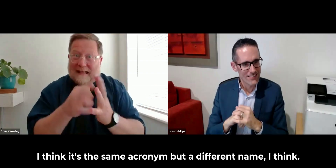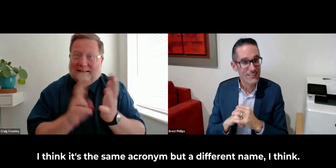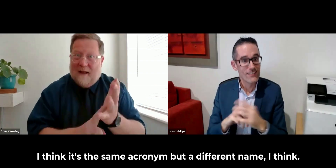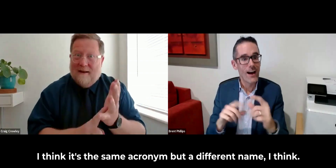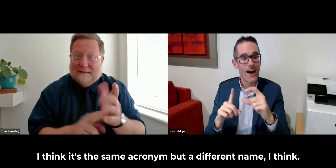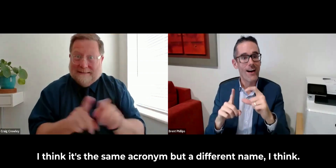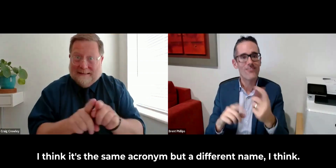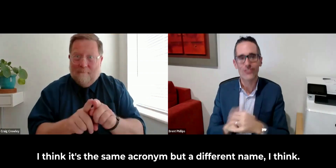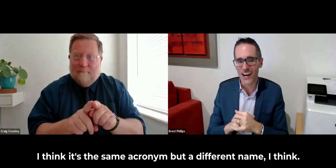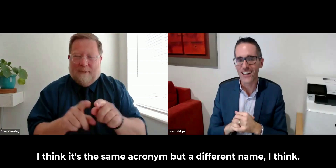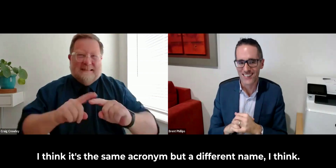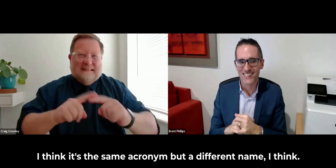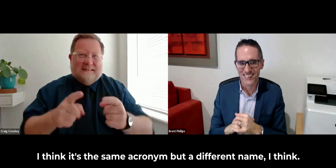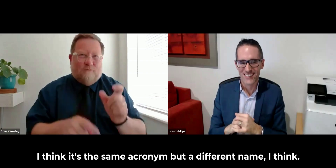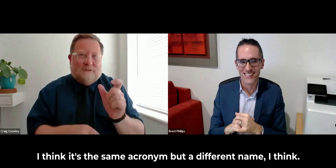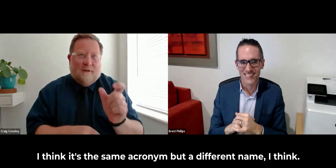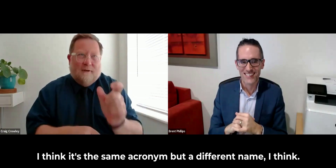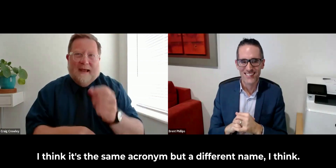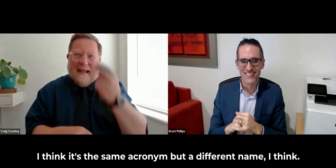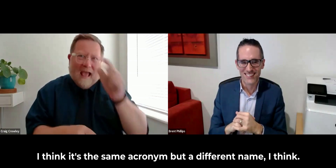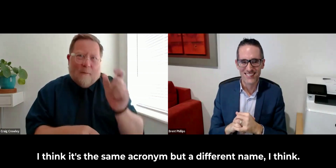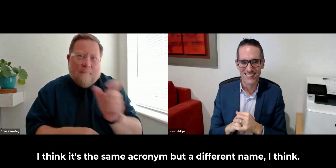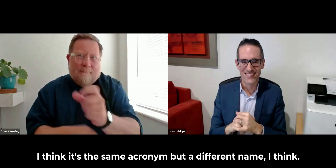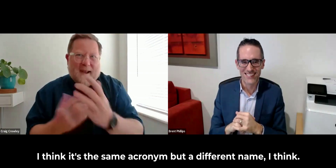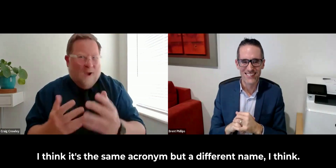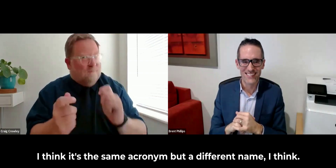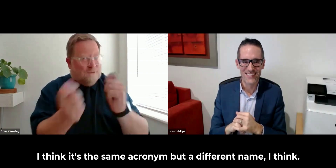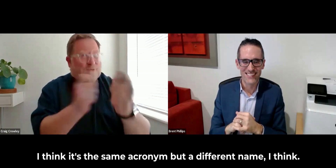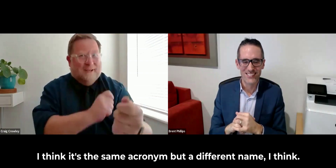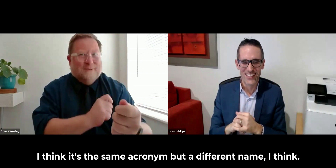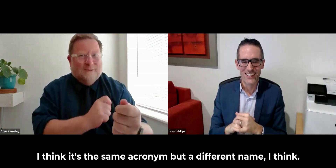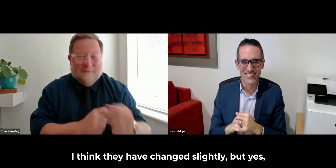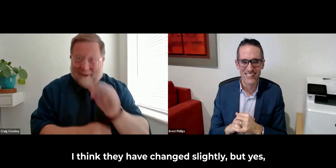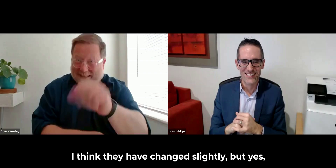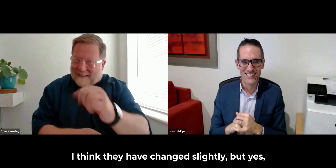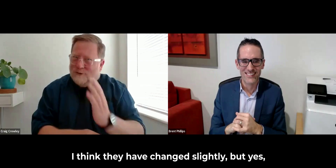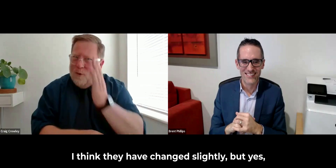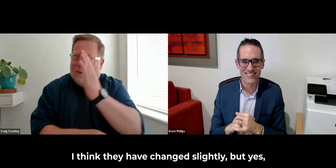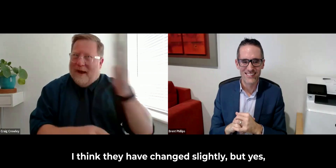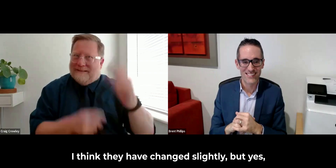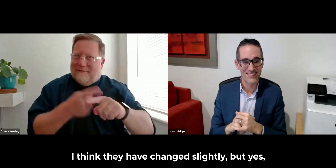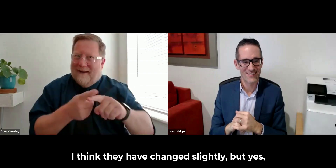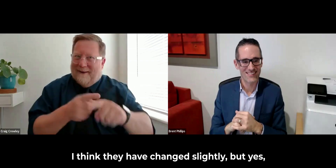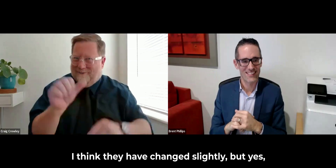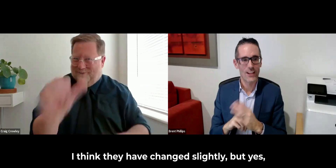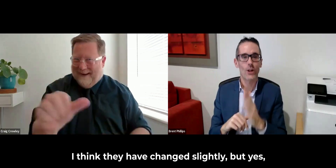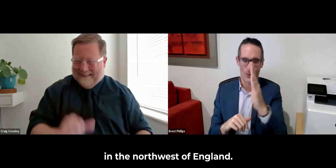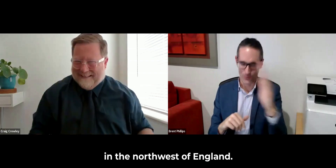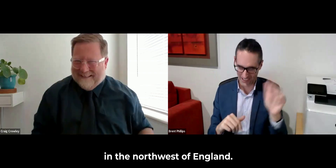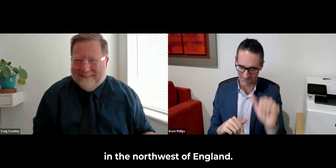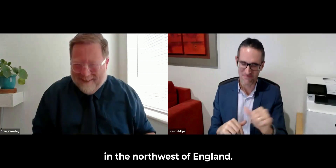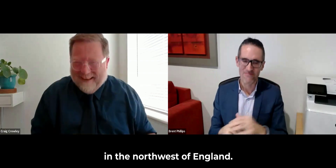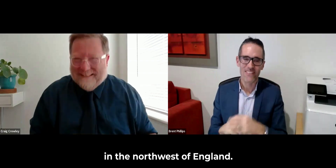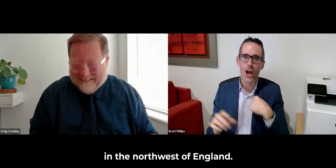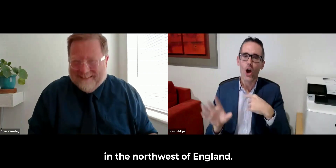I think it's the same acronym, but a different name. I think they have changed slightly, but yes, in the northwest of